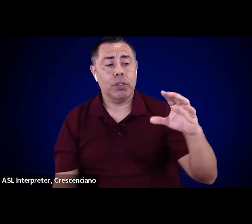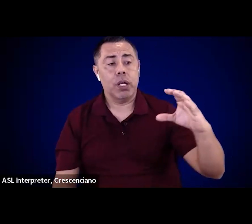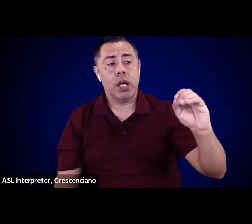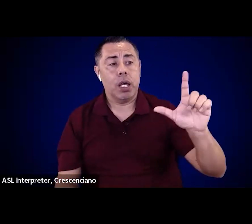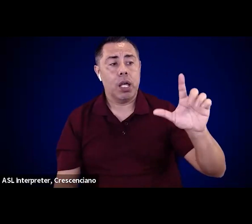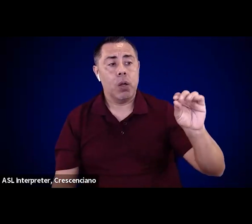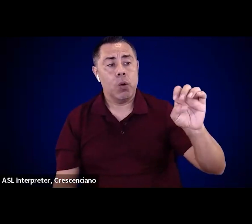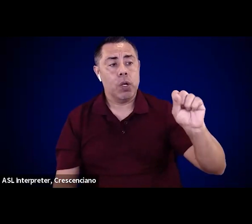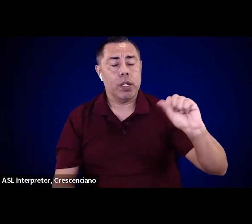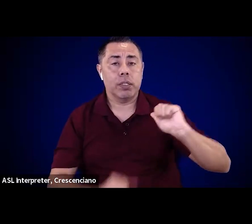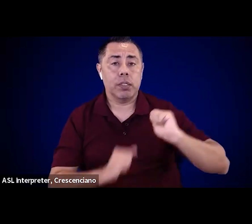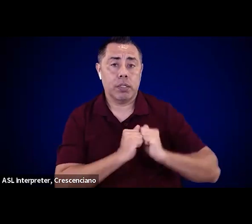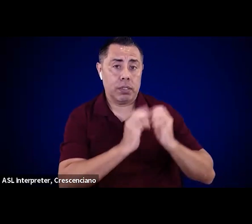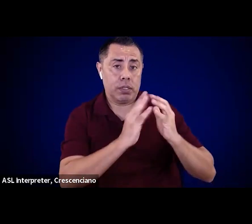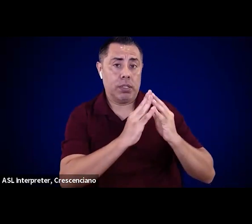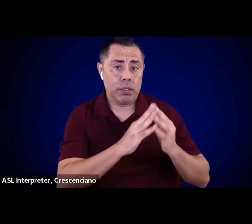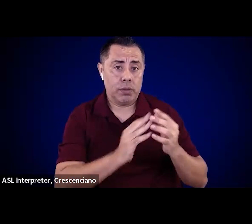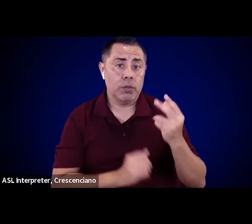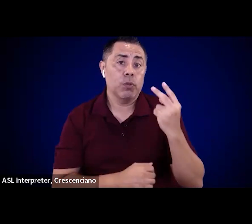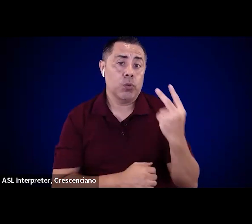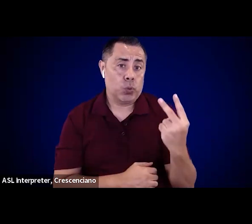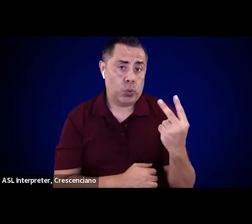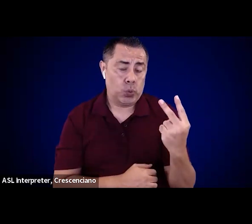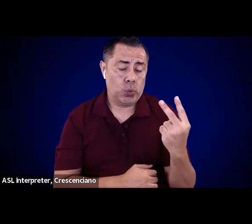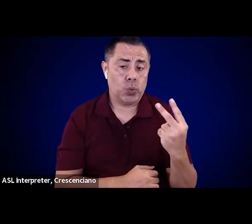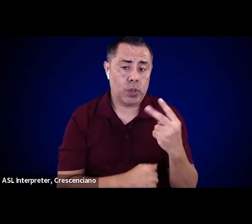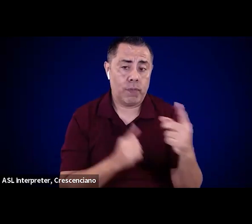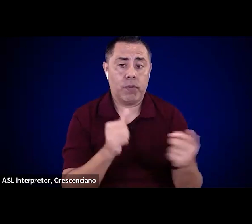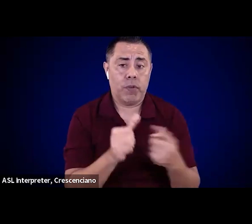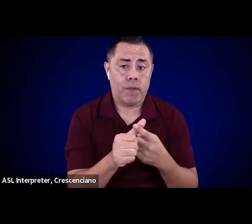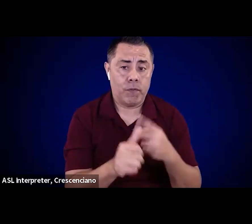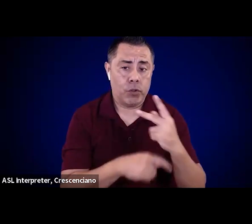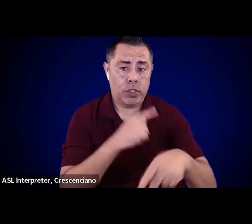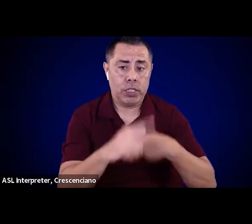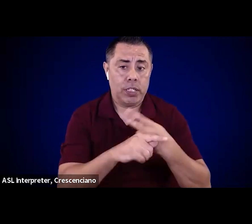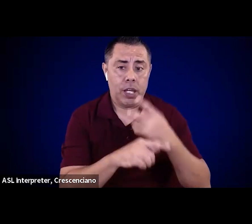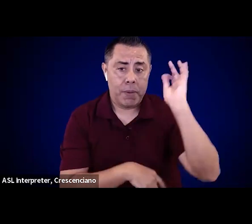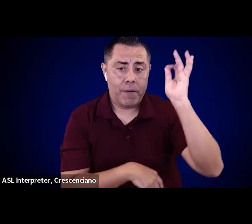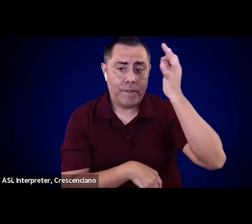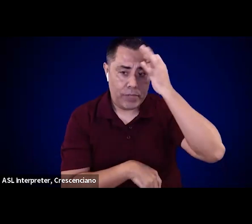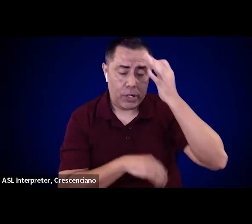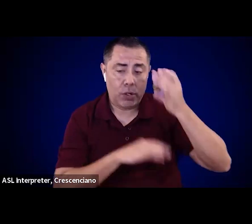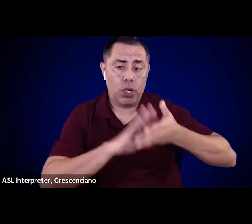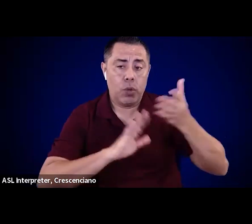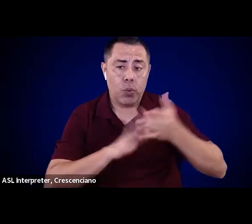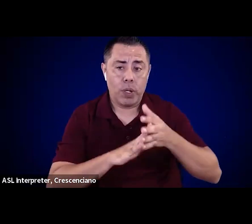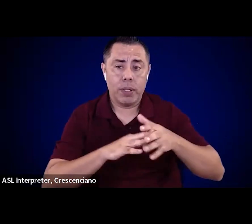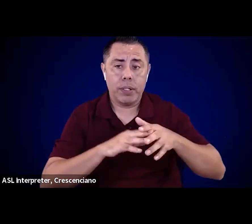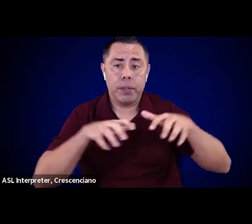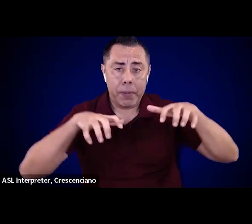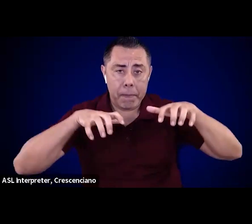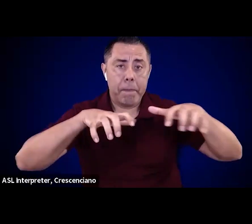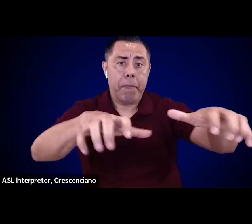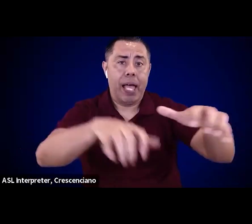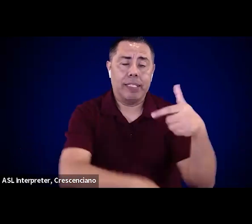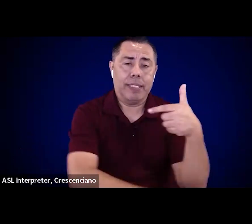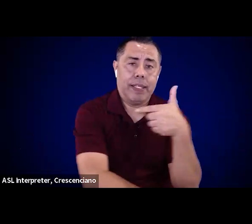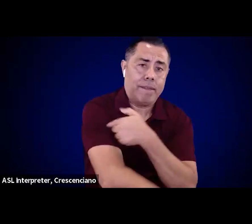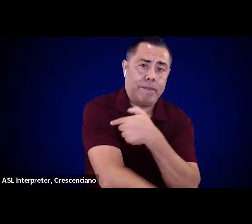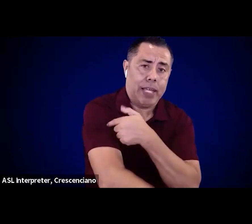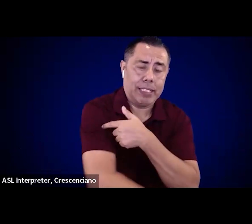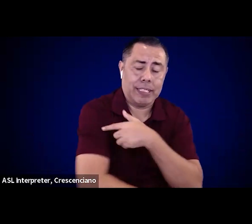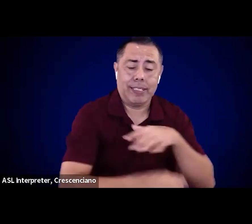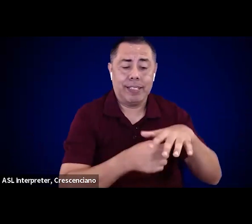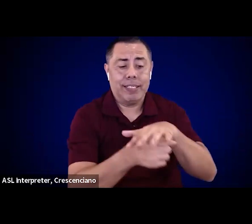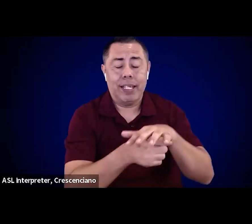state and federally run type 1 mass vaccination sites capable of delivering over